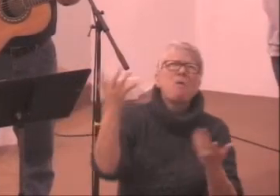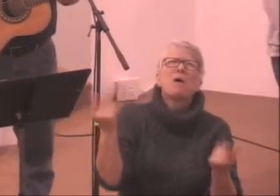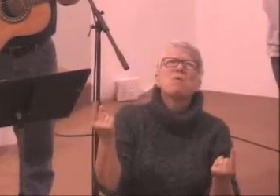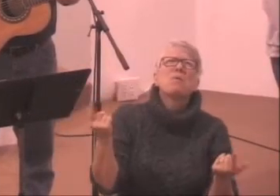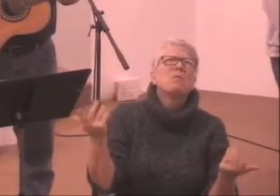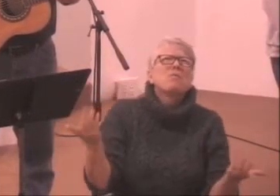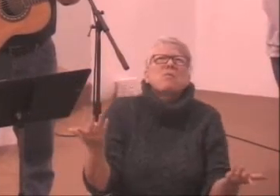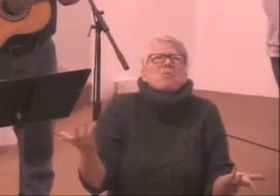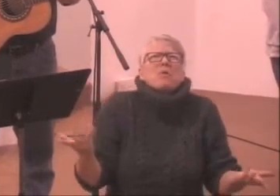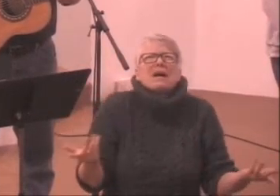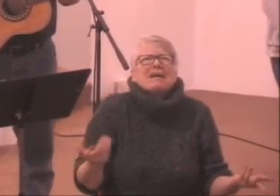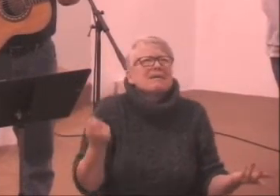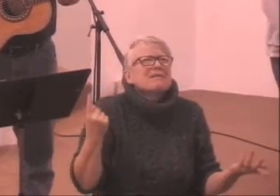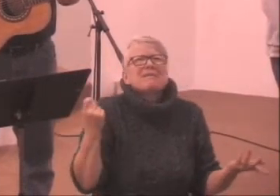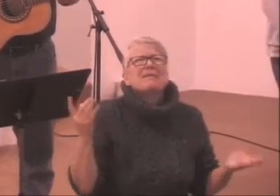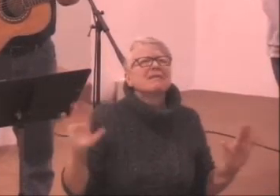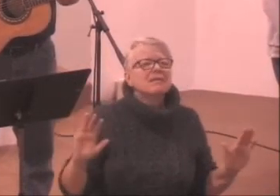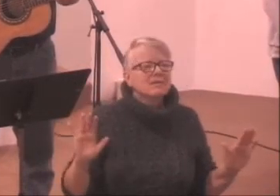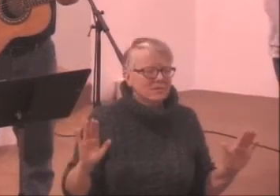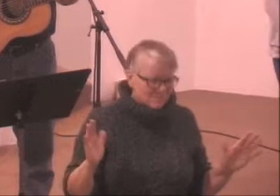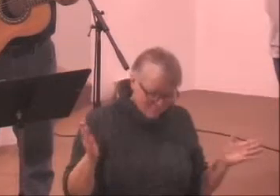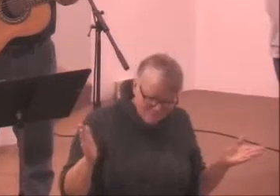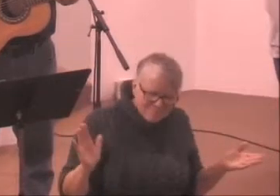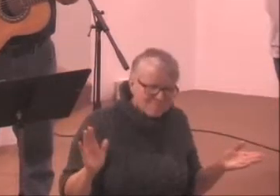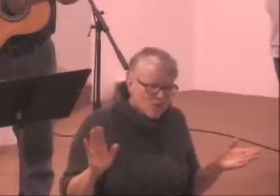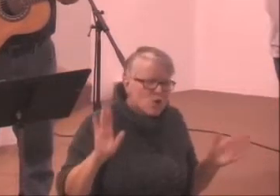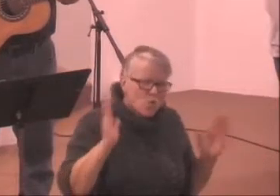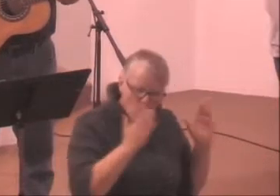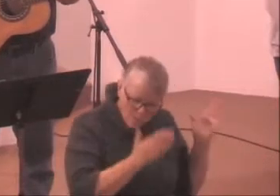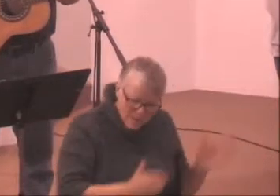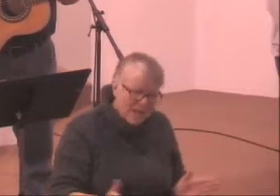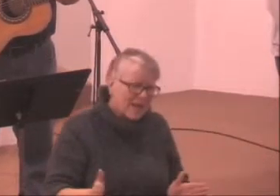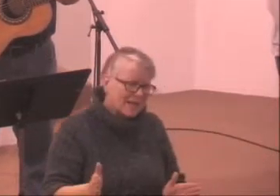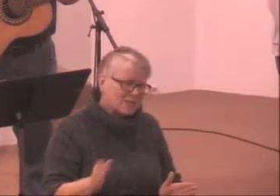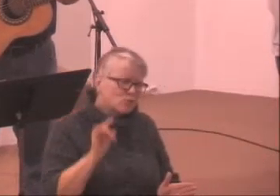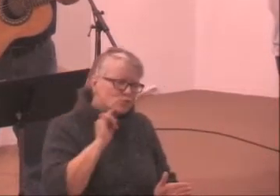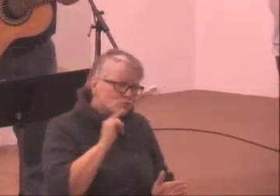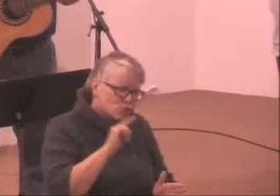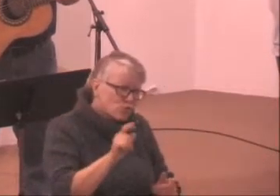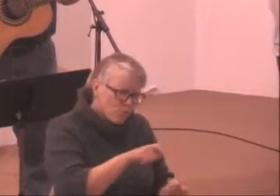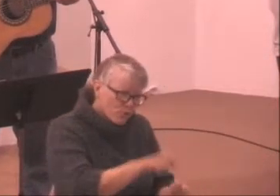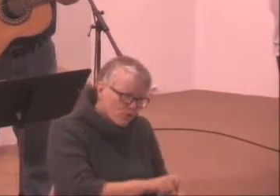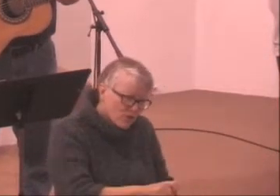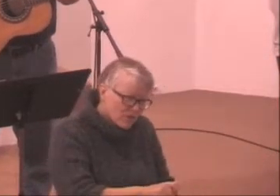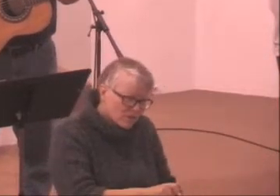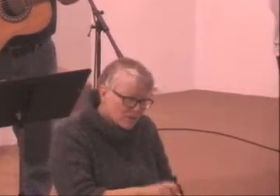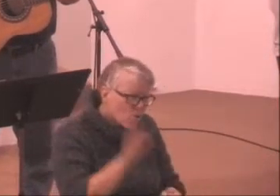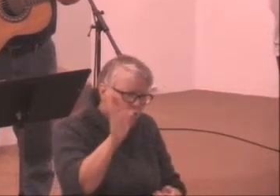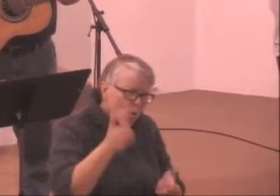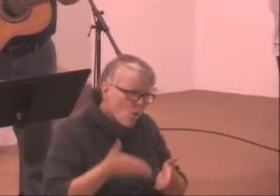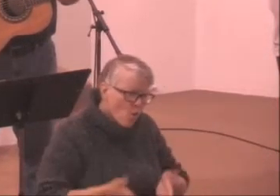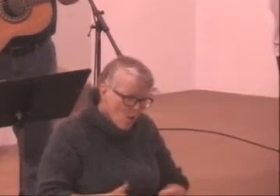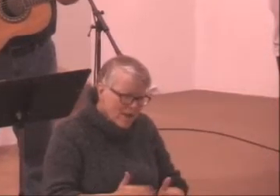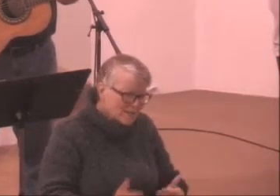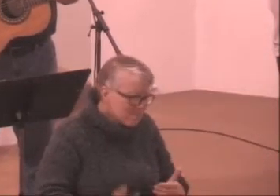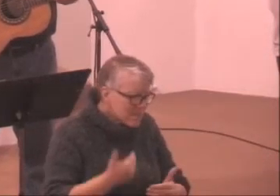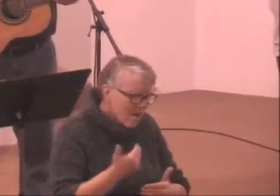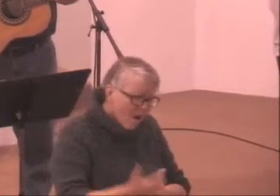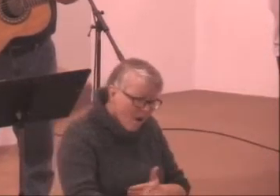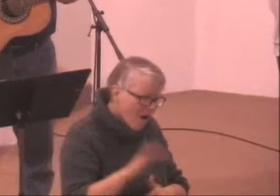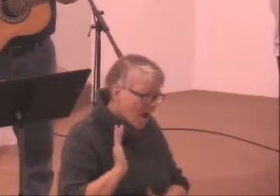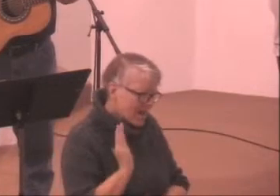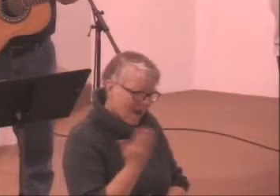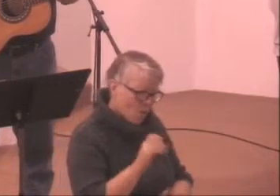right now, Lord, your plan is perfect. Your ways are beyond our